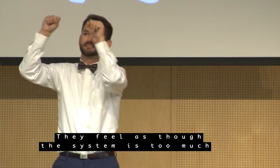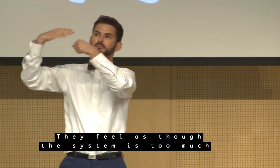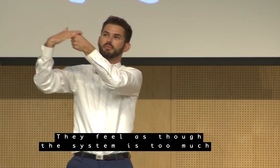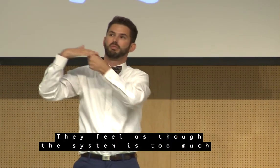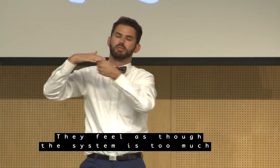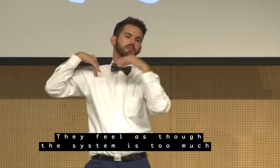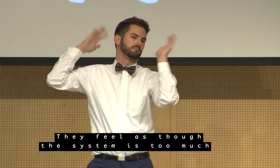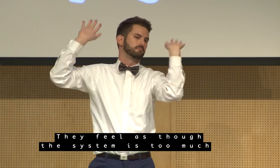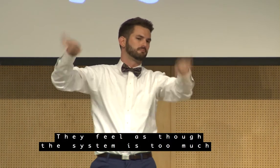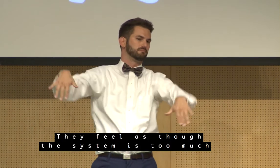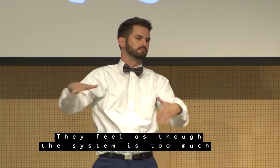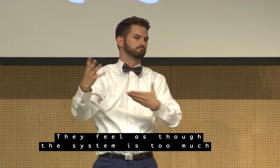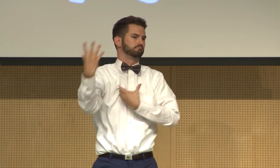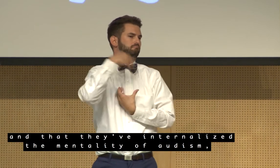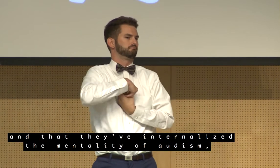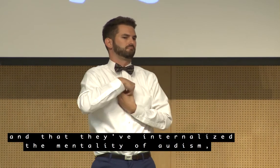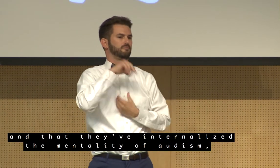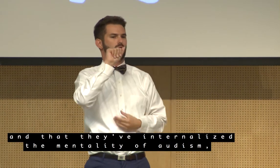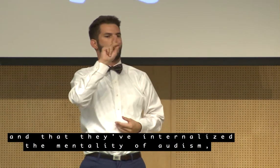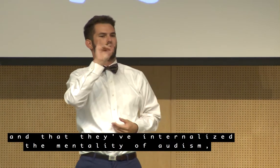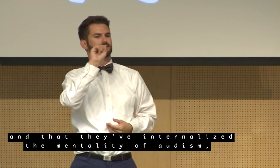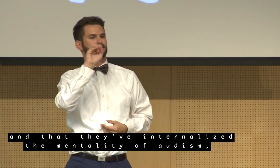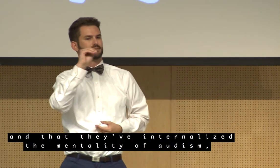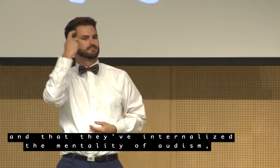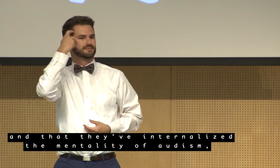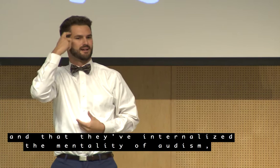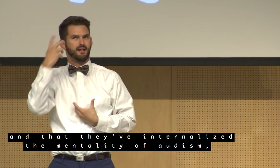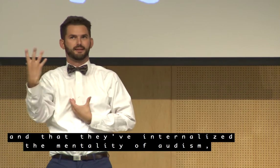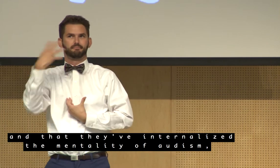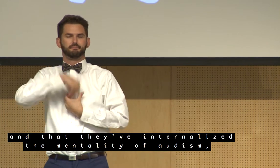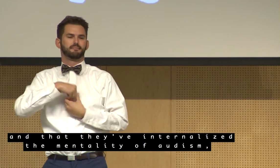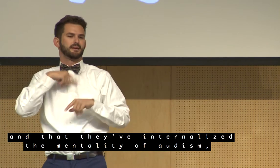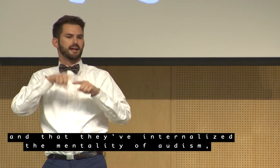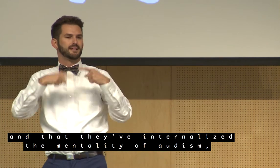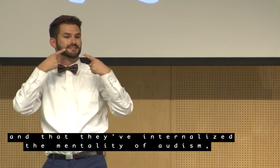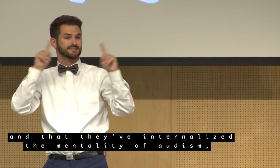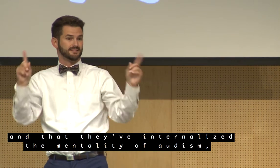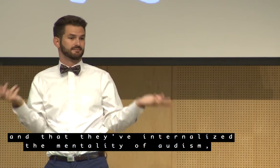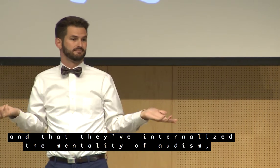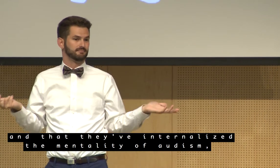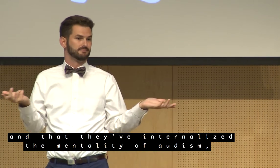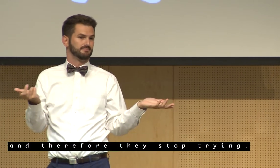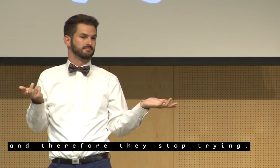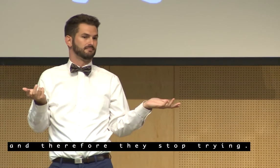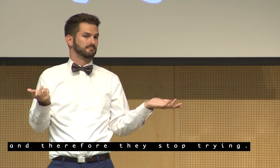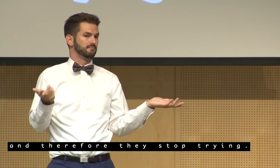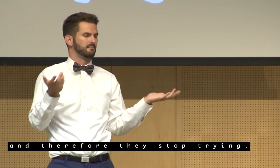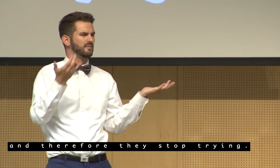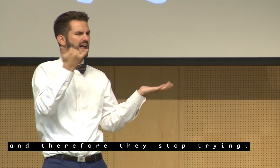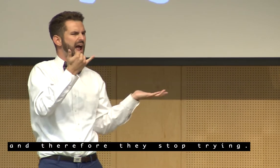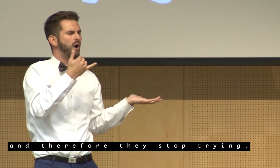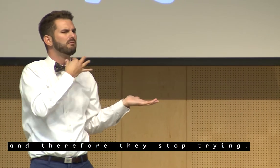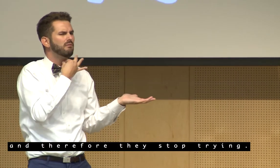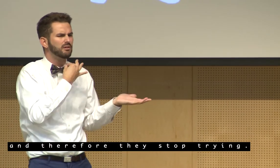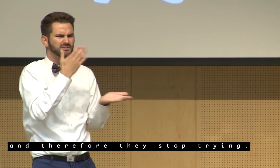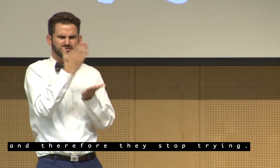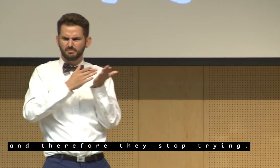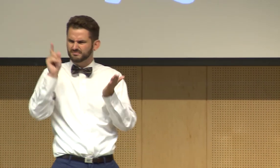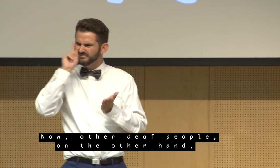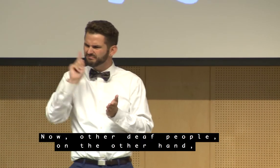as though the system is too much and that they've internalized the mentality of autism, and therefore they stop trying. Now,